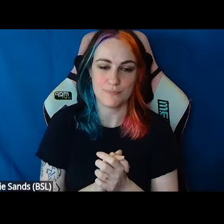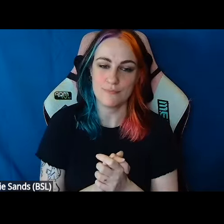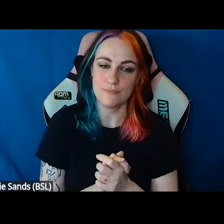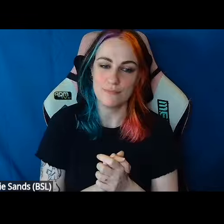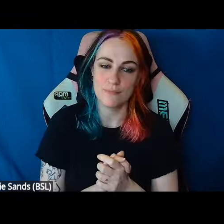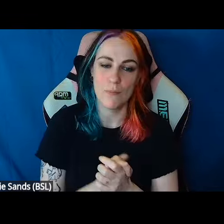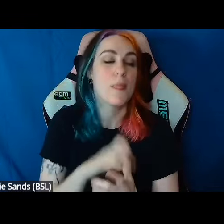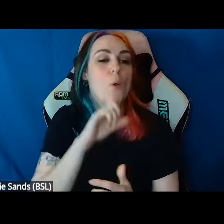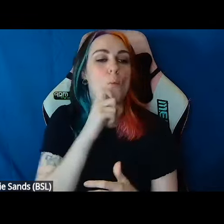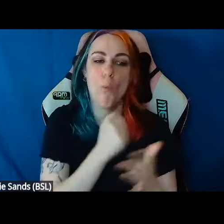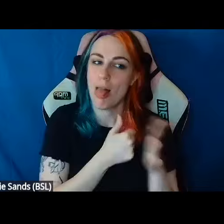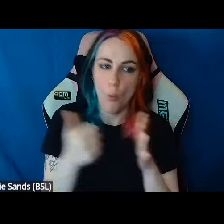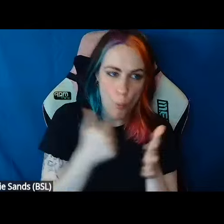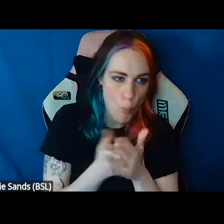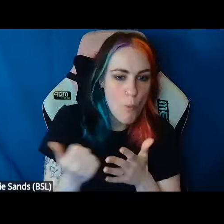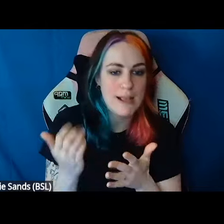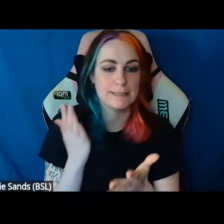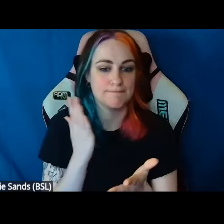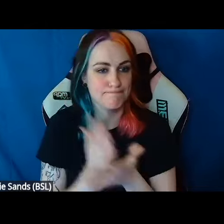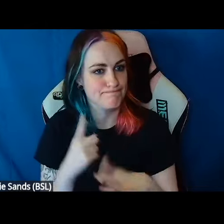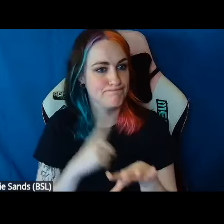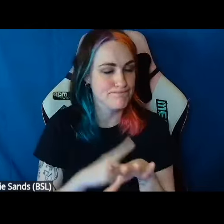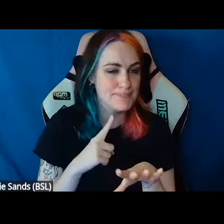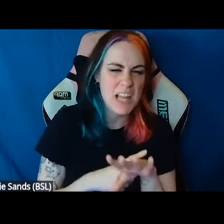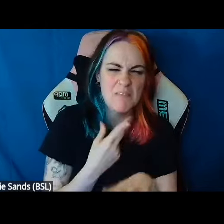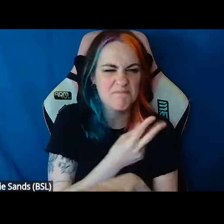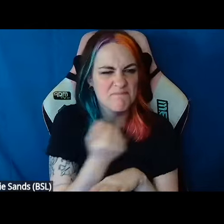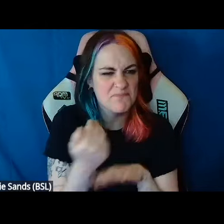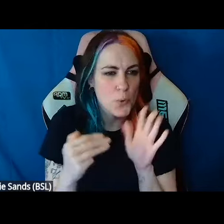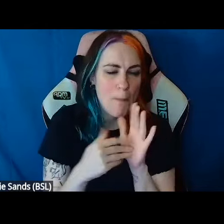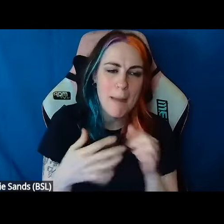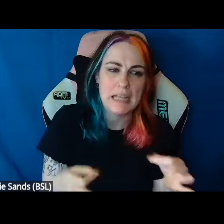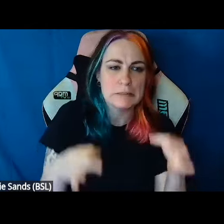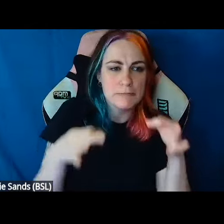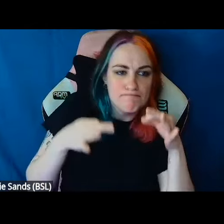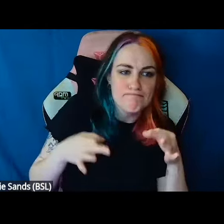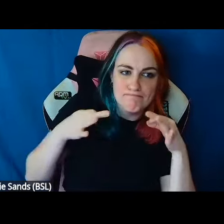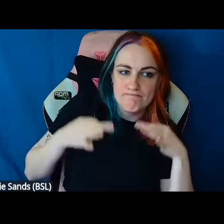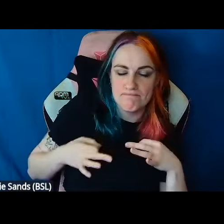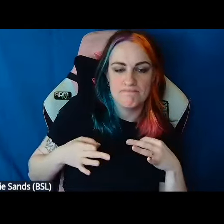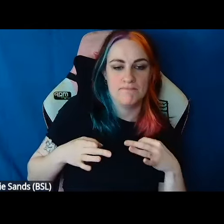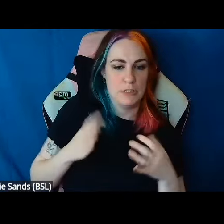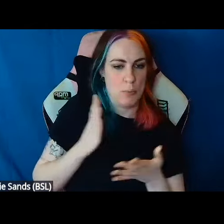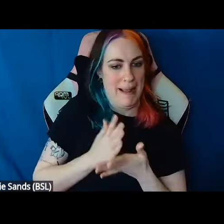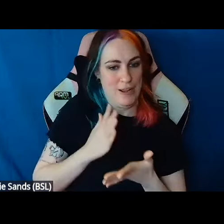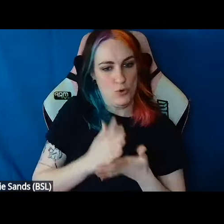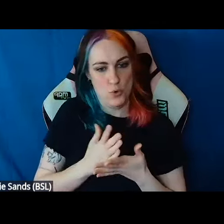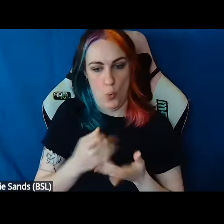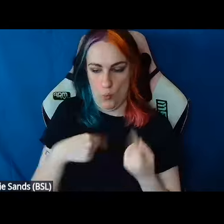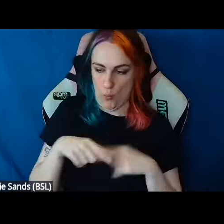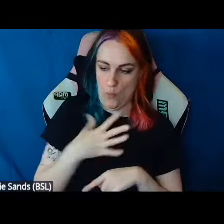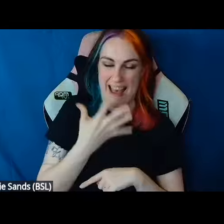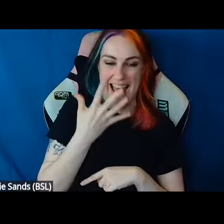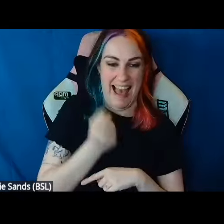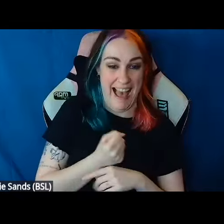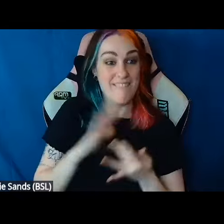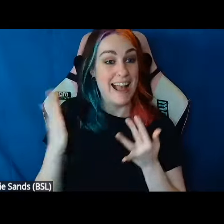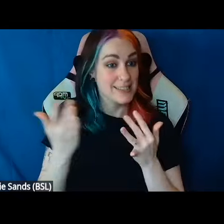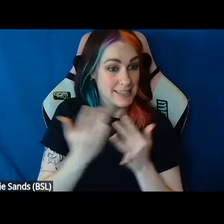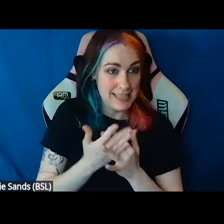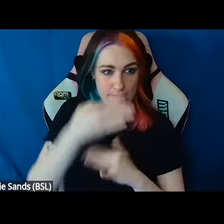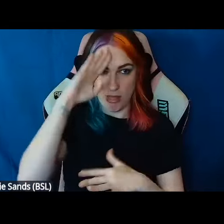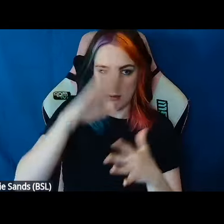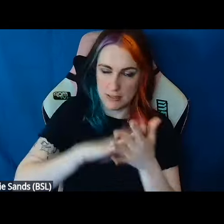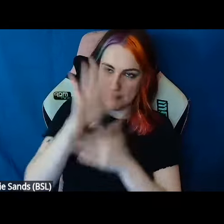the time to be a couple of minutes behind schedule to make sure that we have an accessible experience